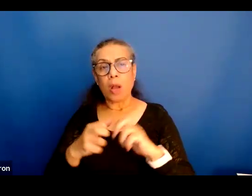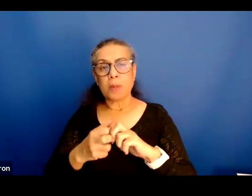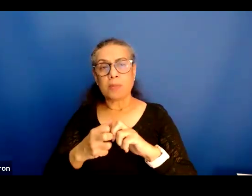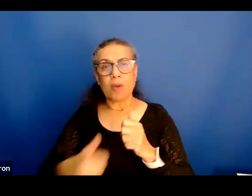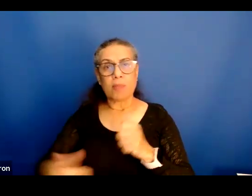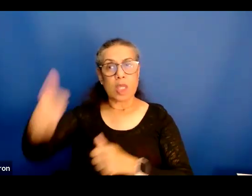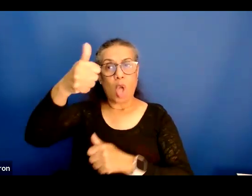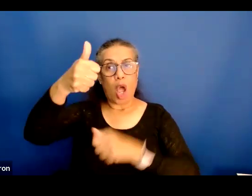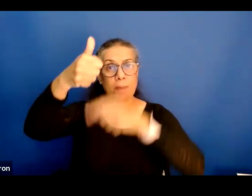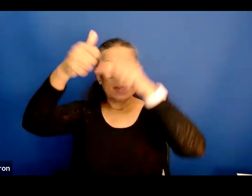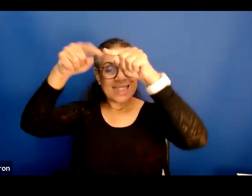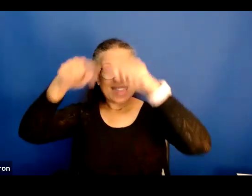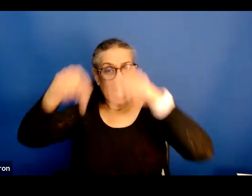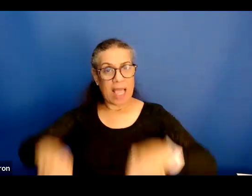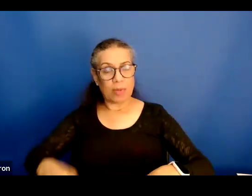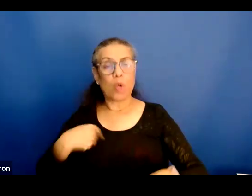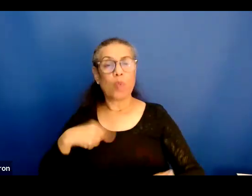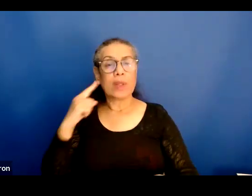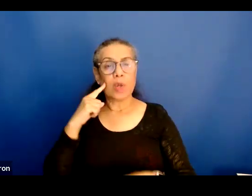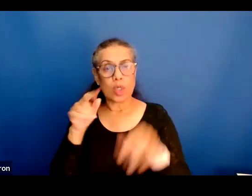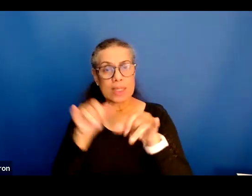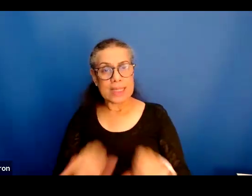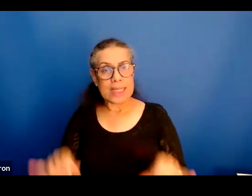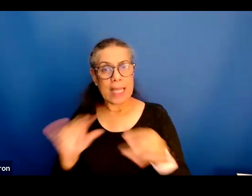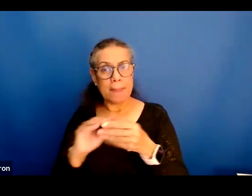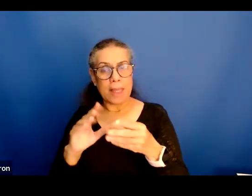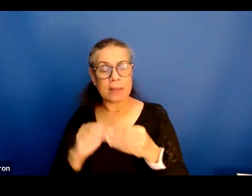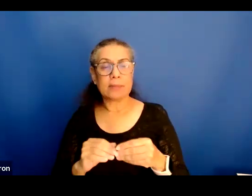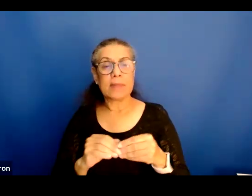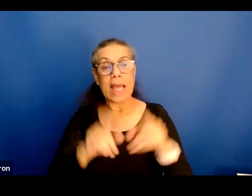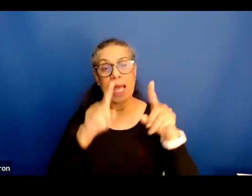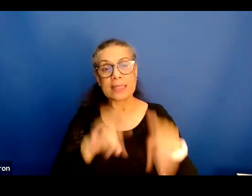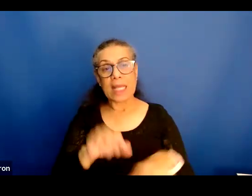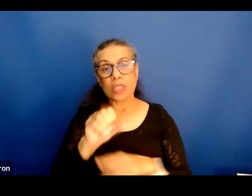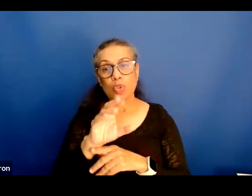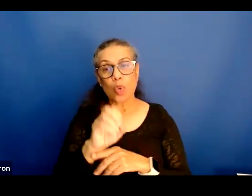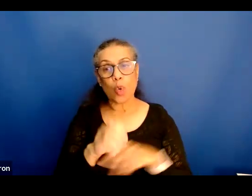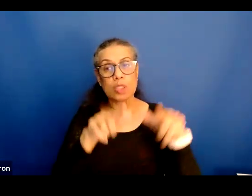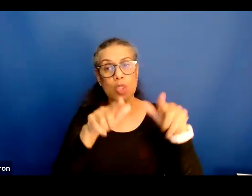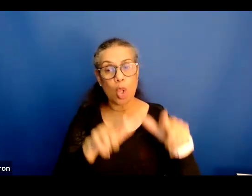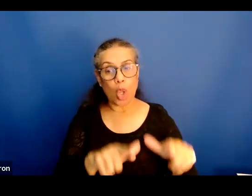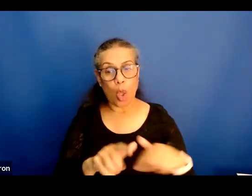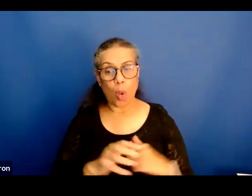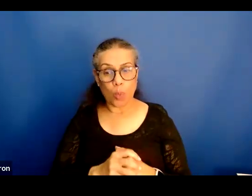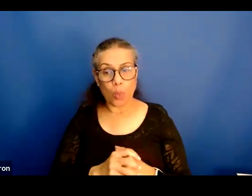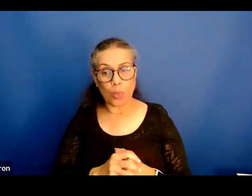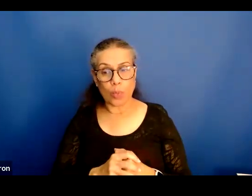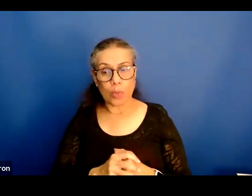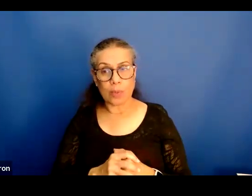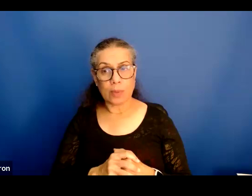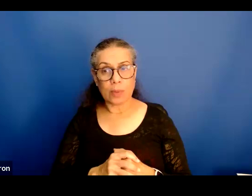my time at CASH, we have heard the same message. Our test scores are low. Each time we put